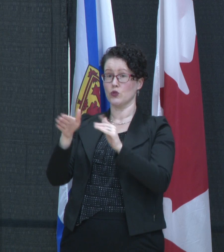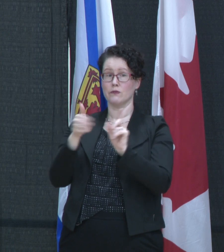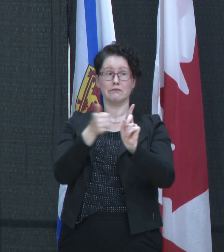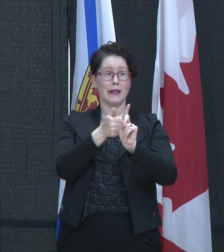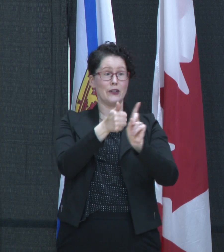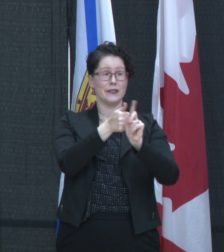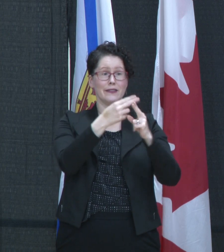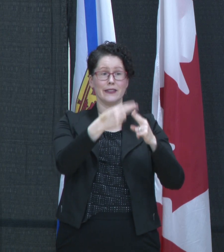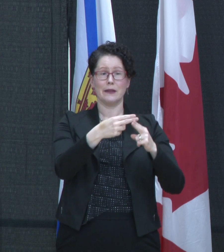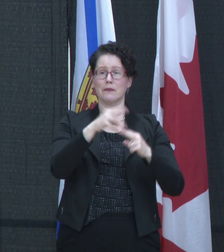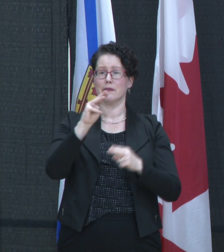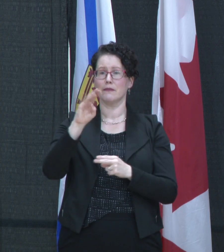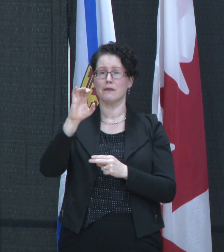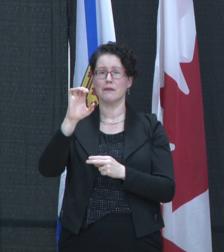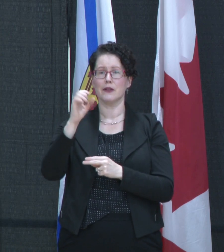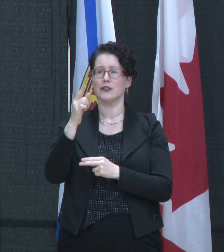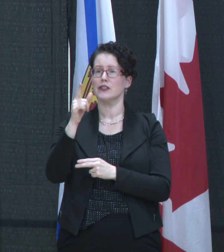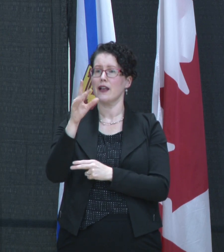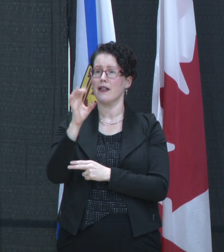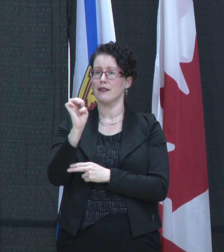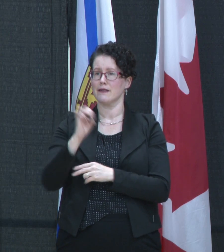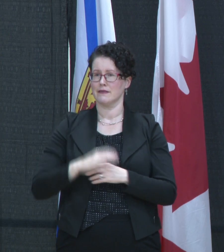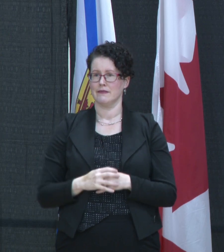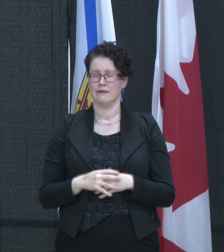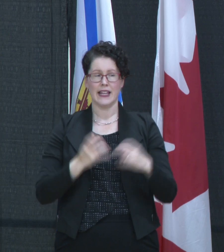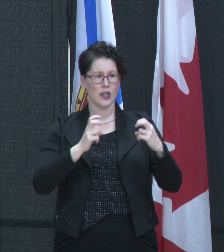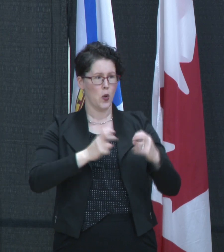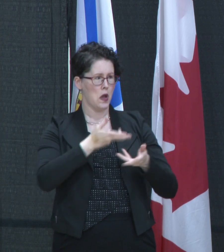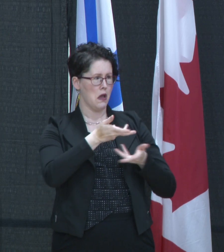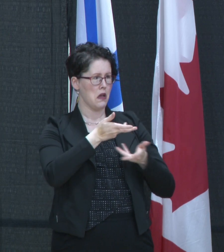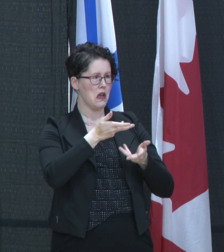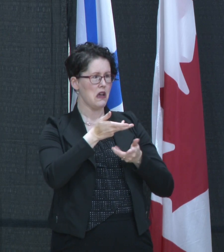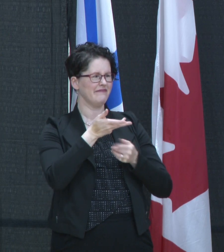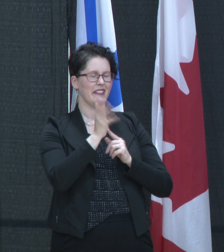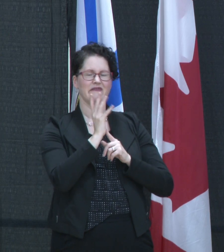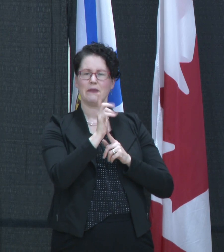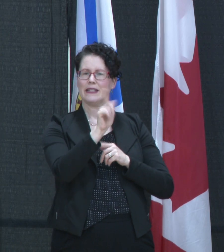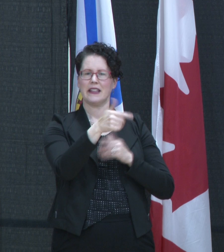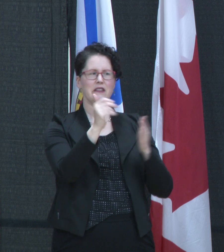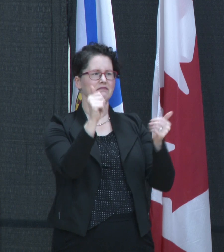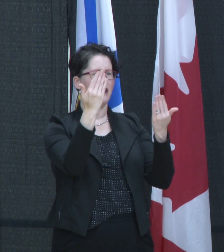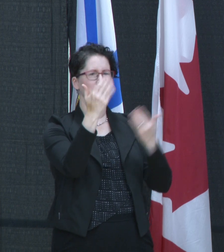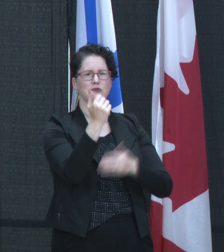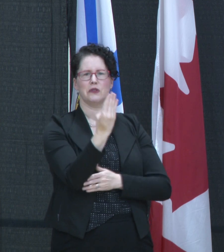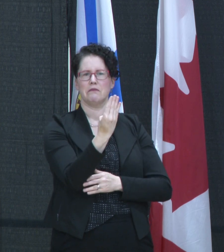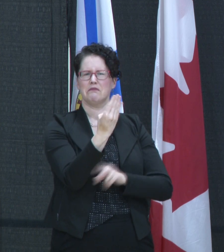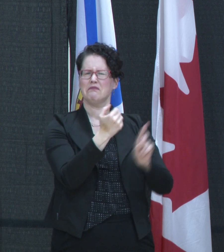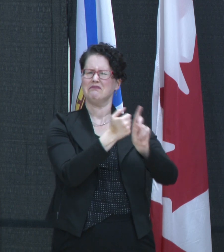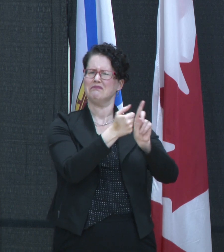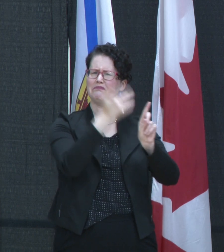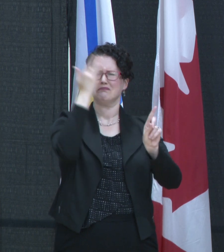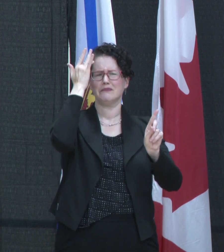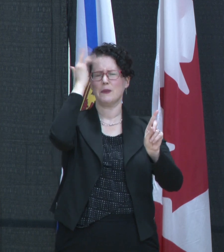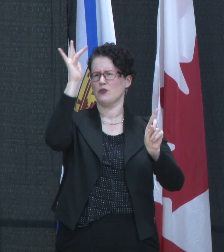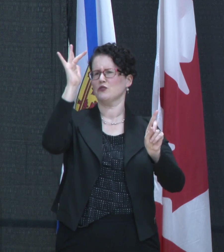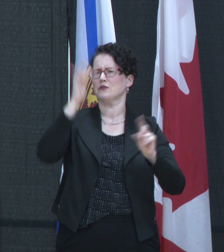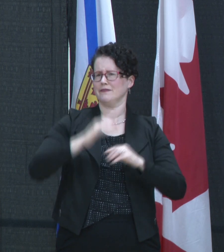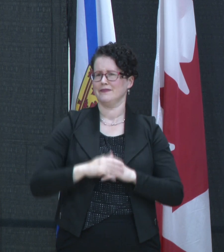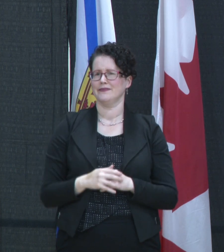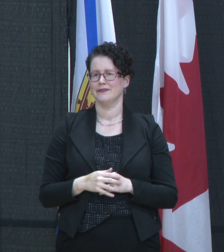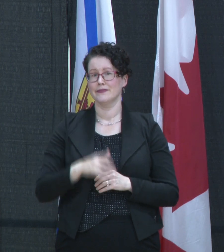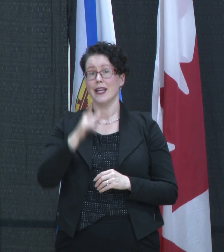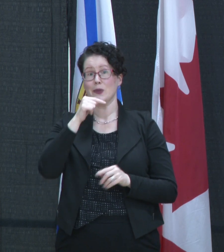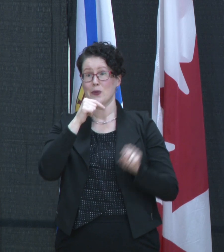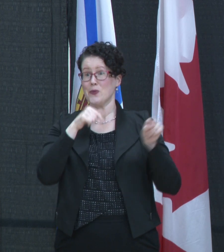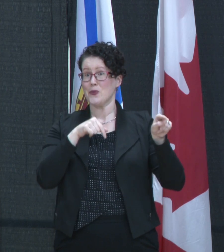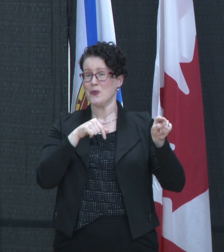And after about 5 minutes, Valerie offered Michelle the job on the spot because Michelle was just so smart. Of course, that Michelle